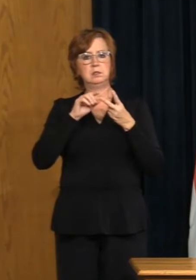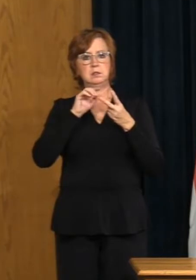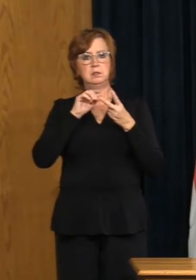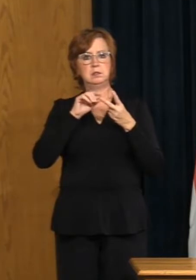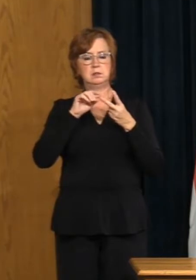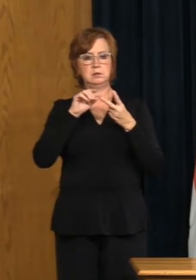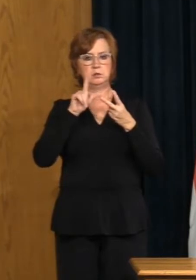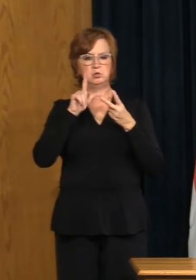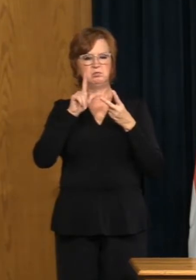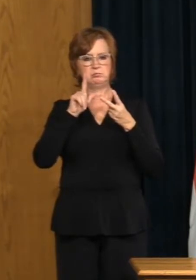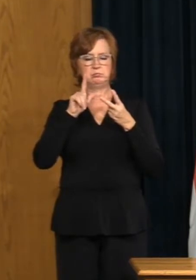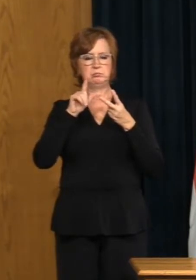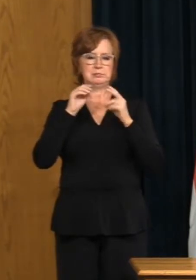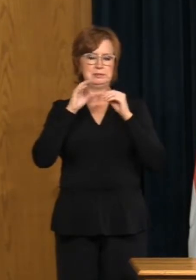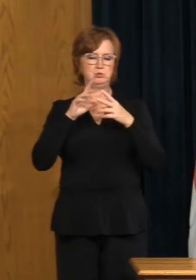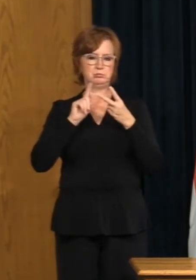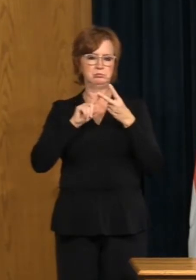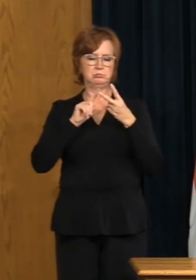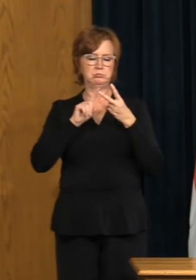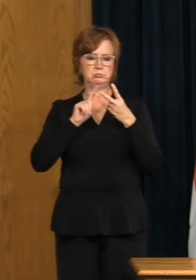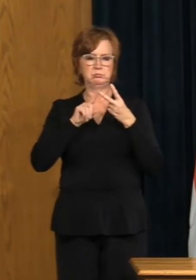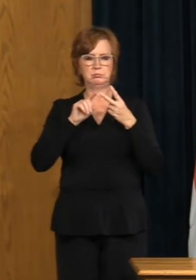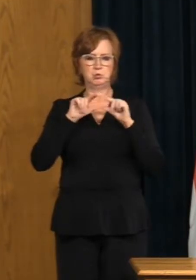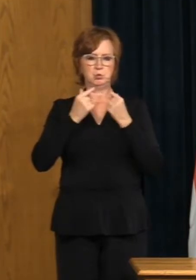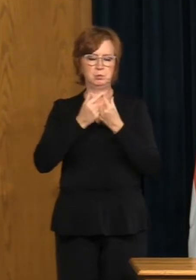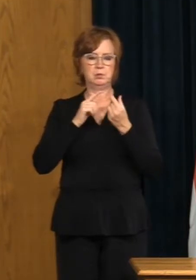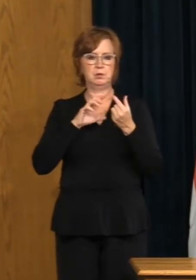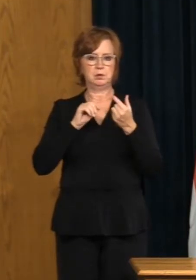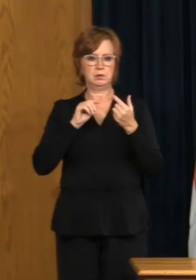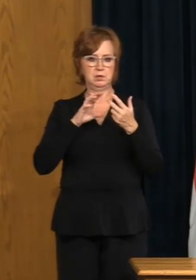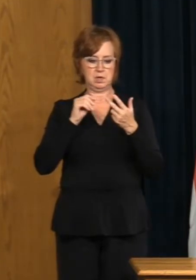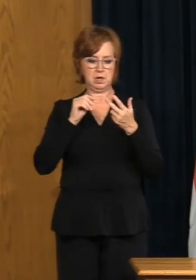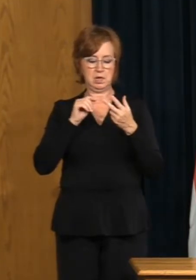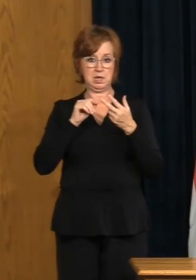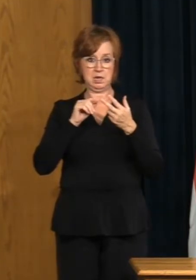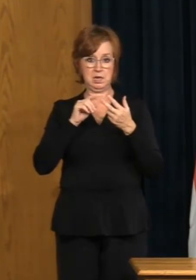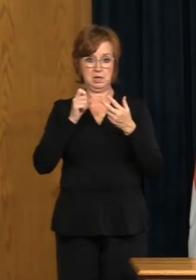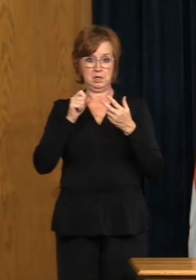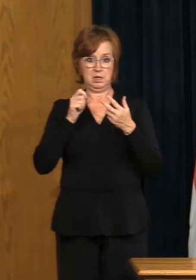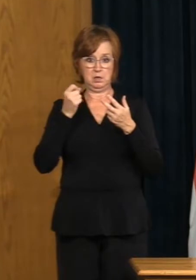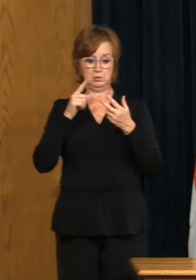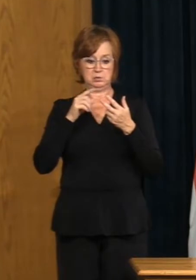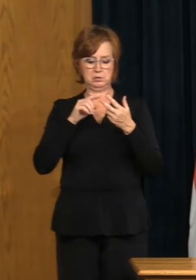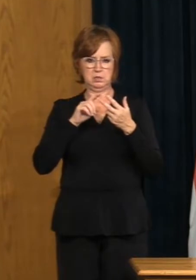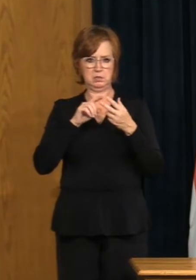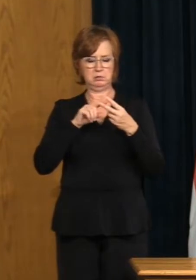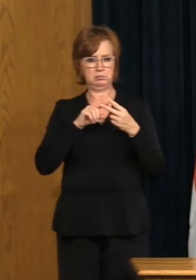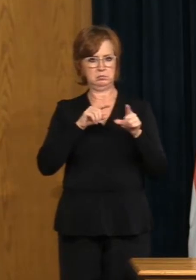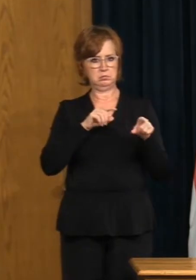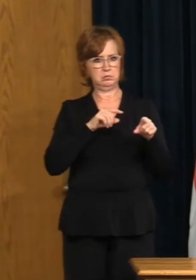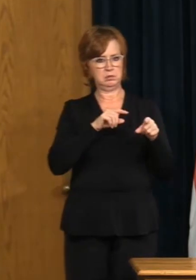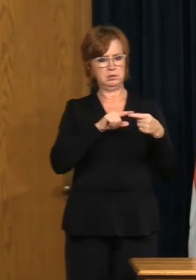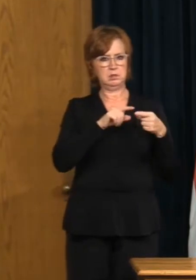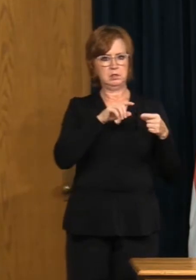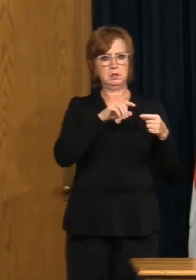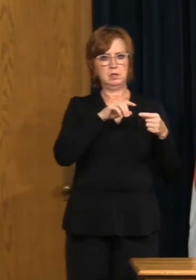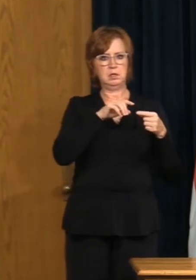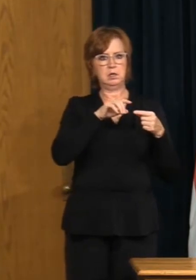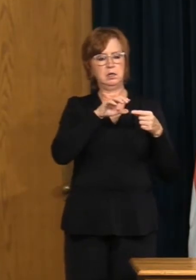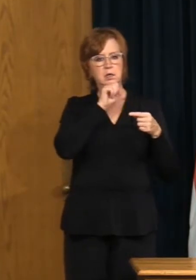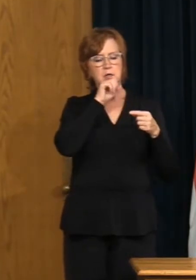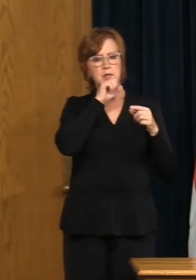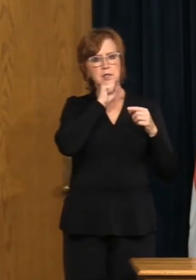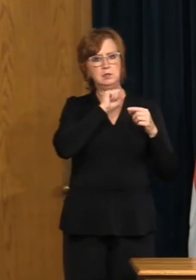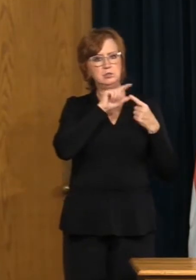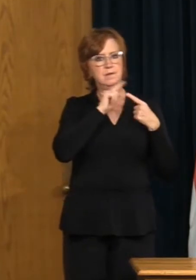schools. But we also found that within that 0 to 19 age group, testing was a bit higher in that 15 to 19 age group, which is again